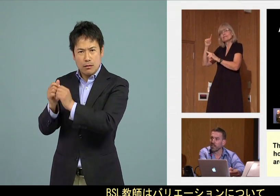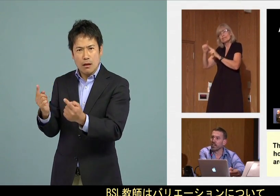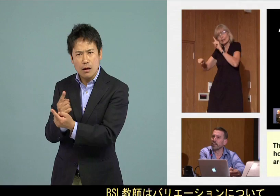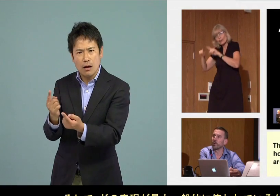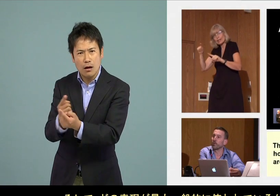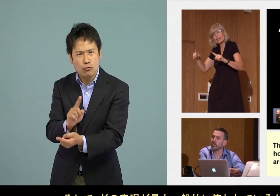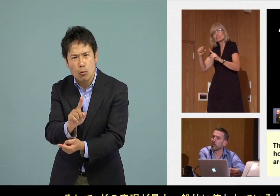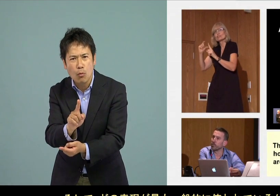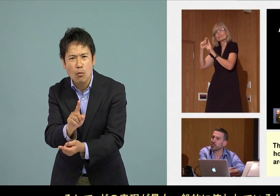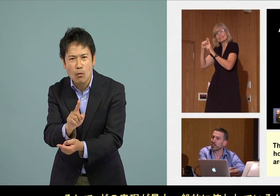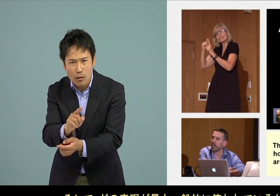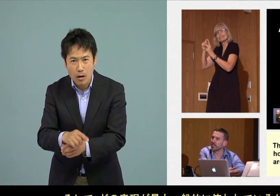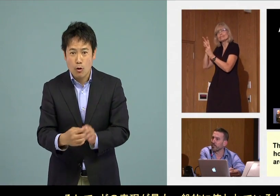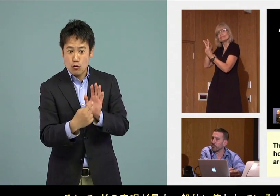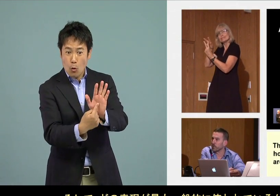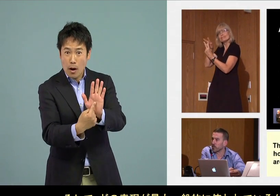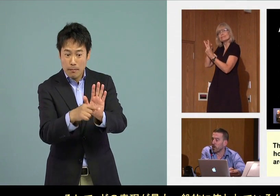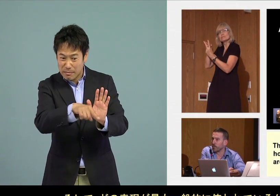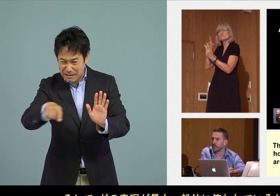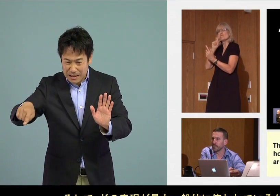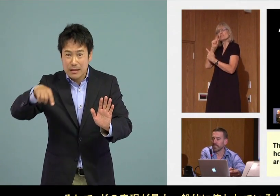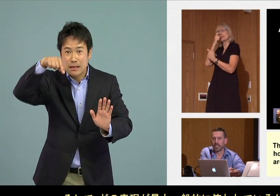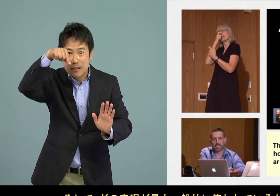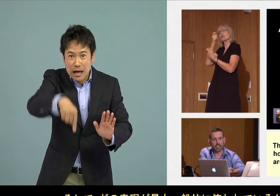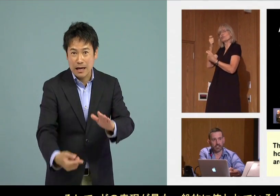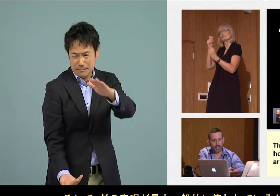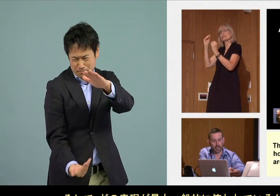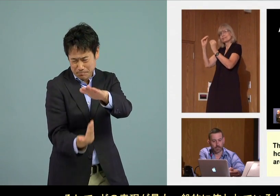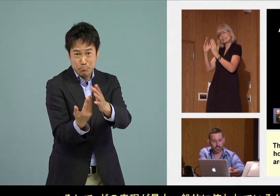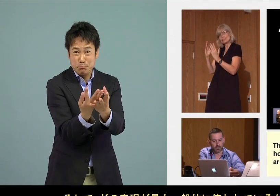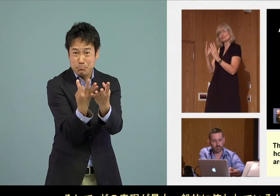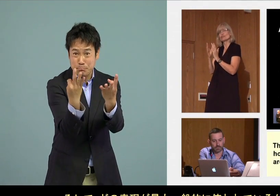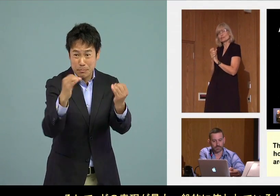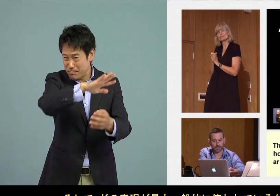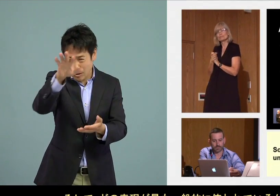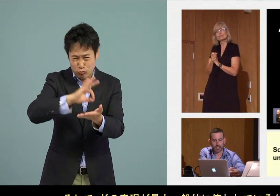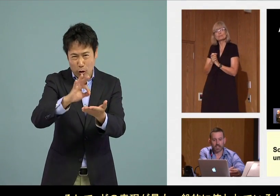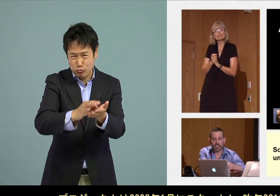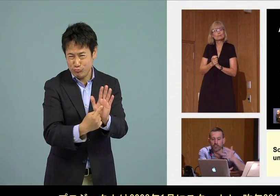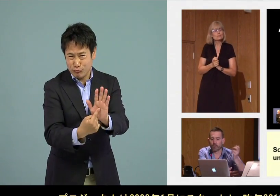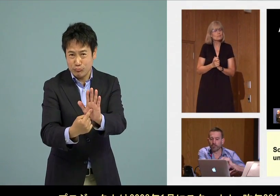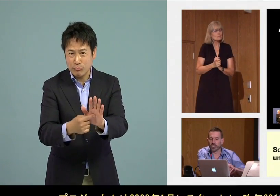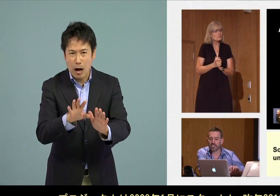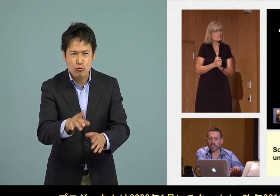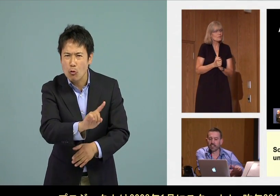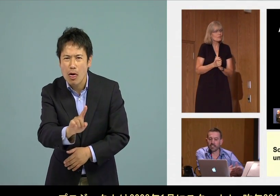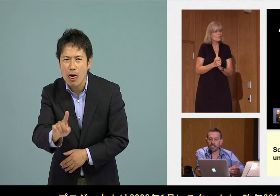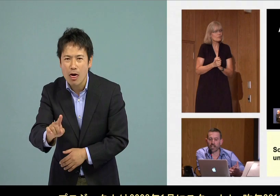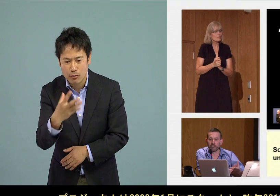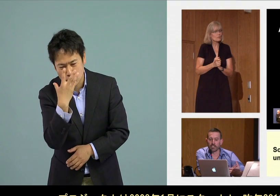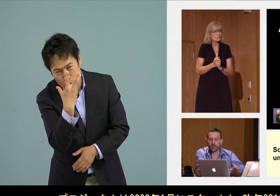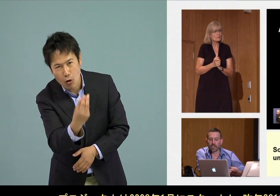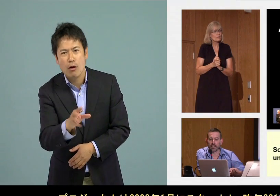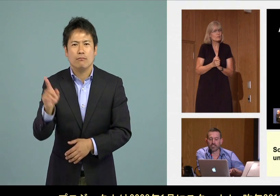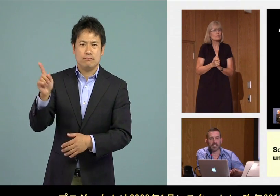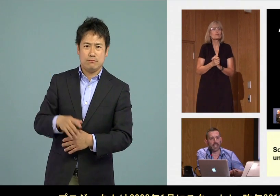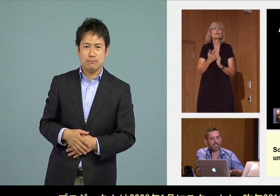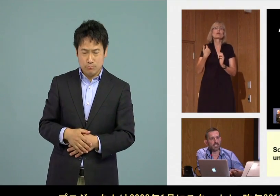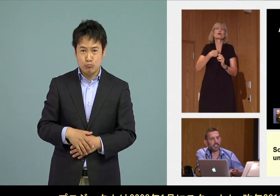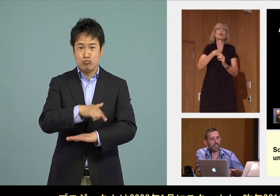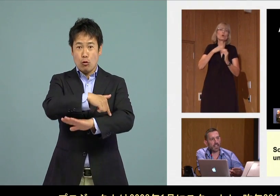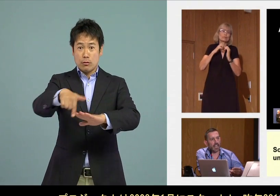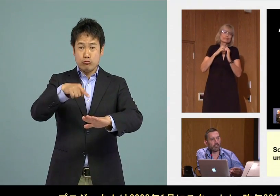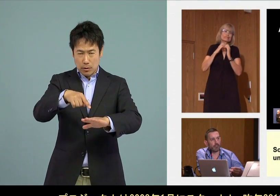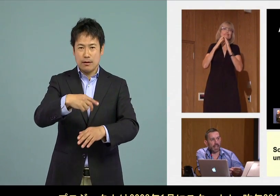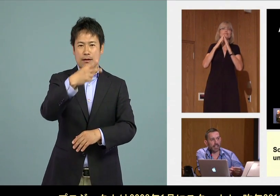changing, and they want to know which signs are the most common in the language. So the project started in January